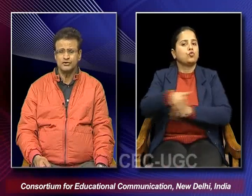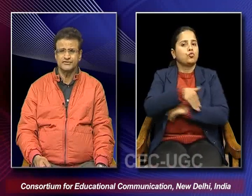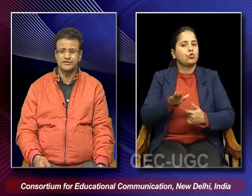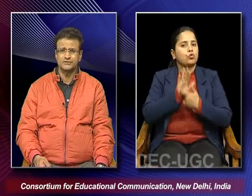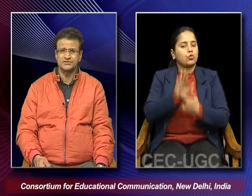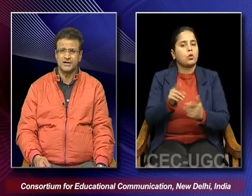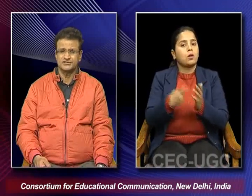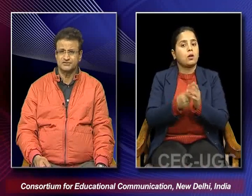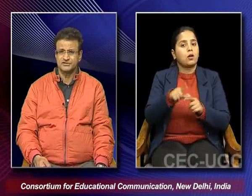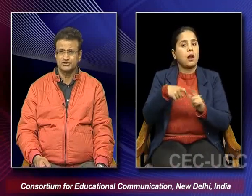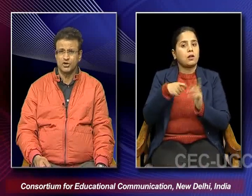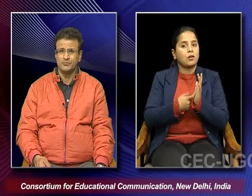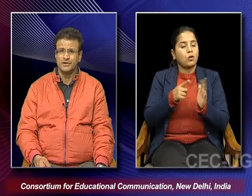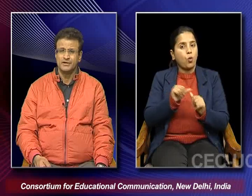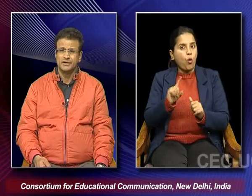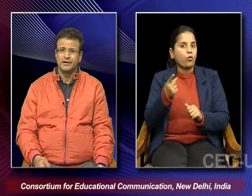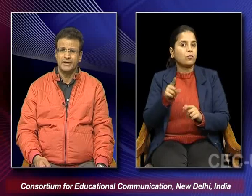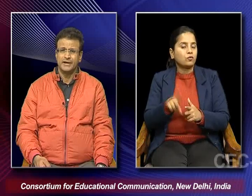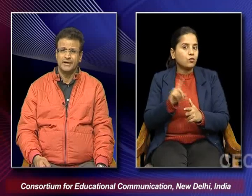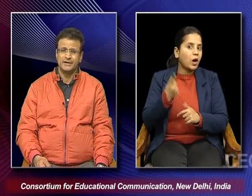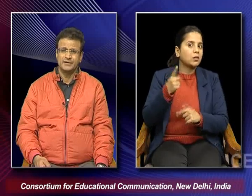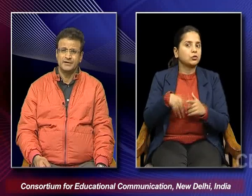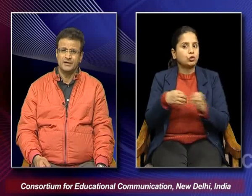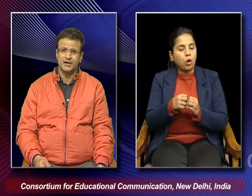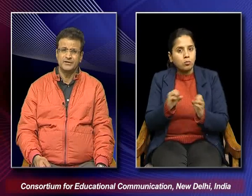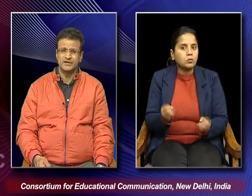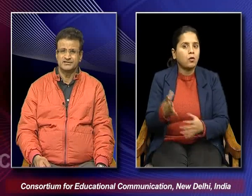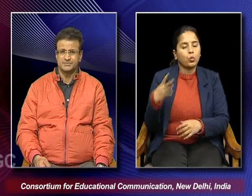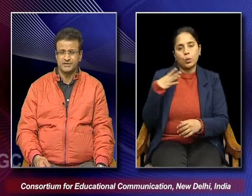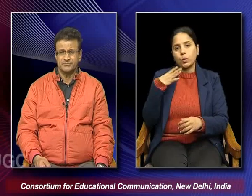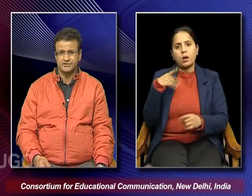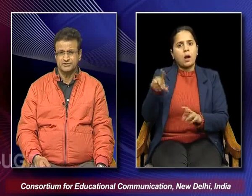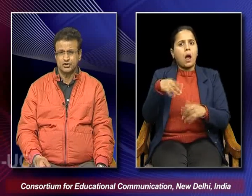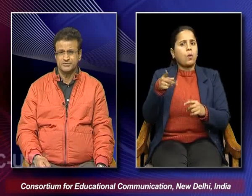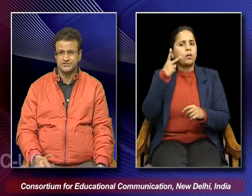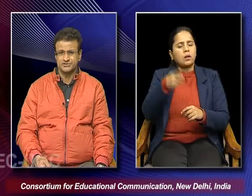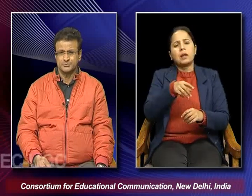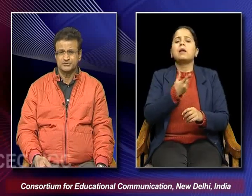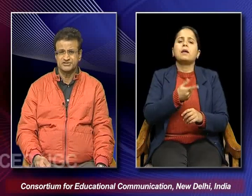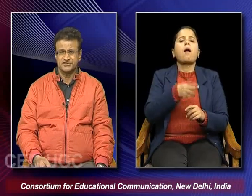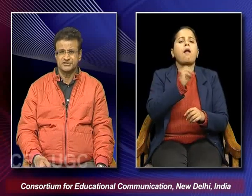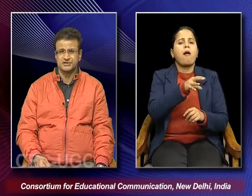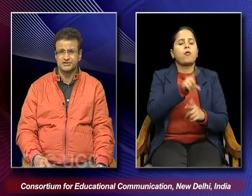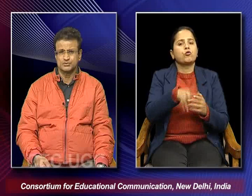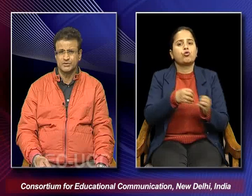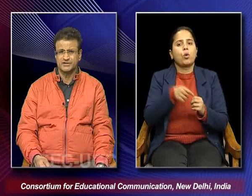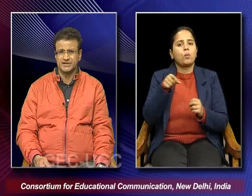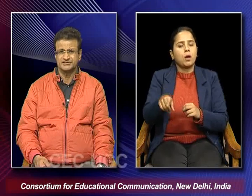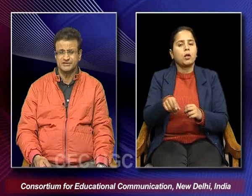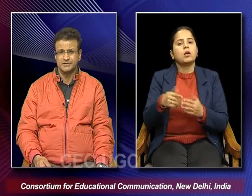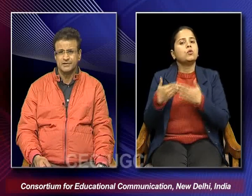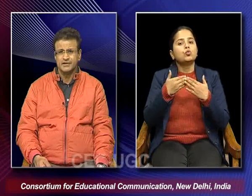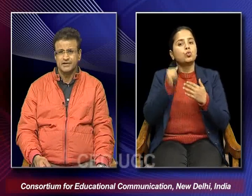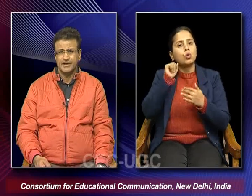who was waiting to start his first job, and how he takes up a temporary job as a sports instructor in a school at